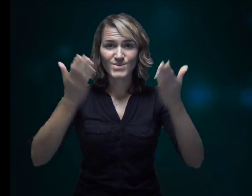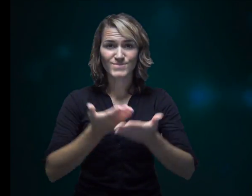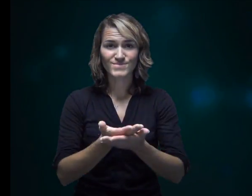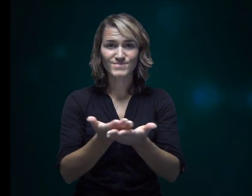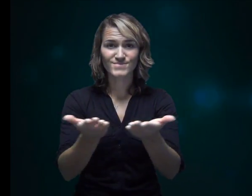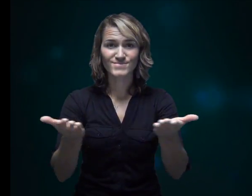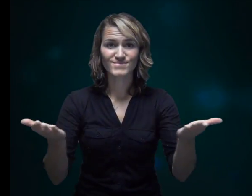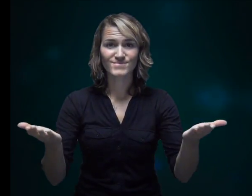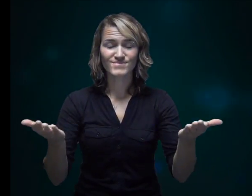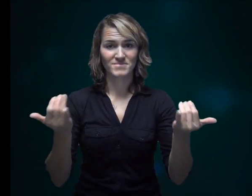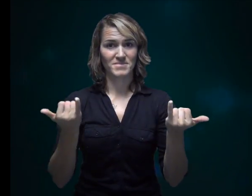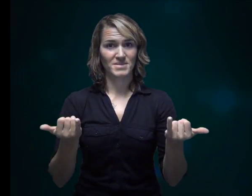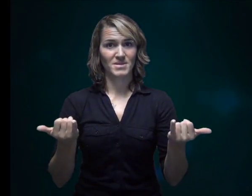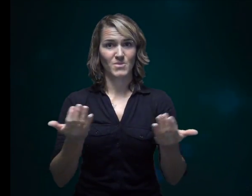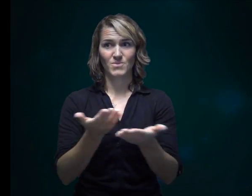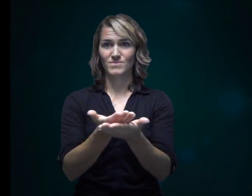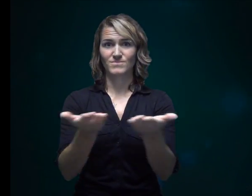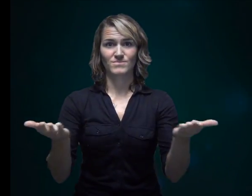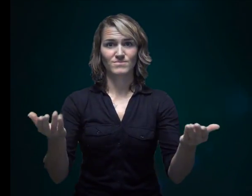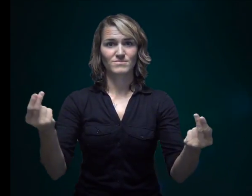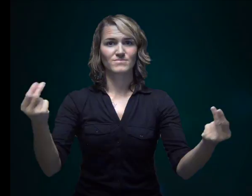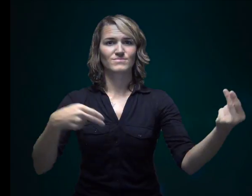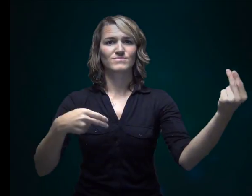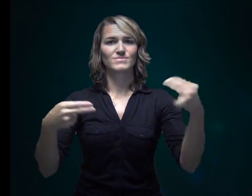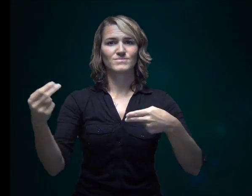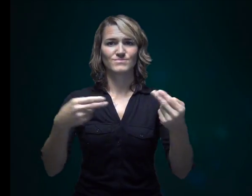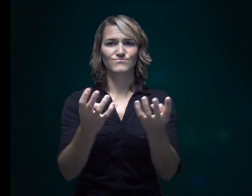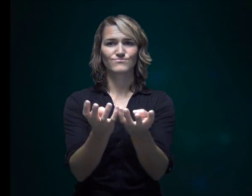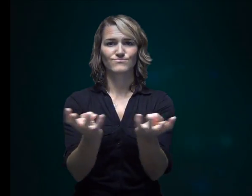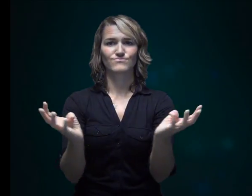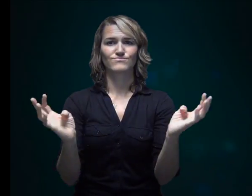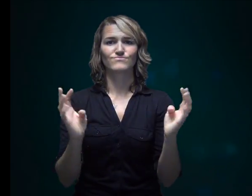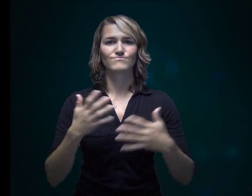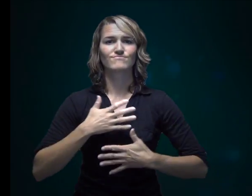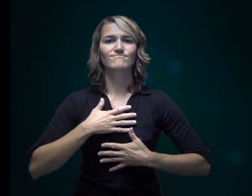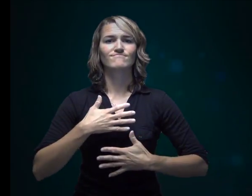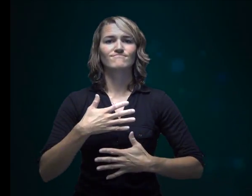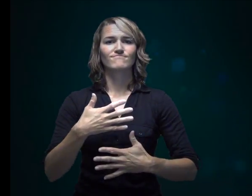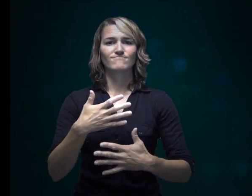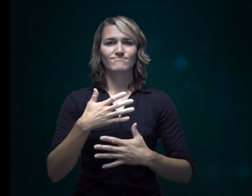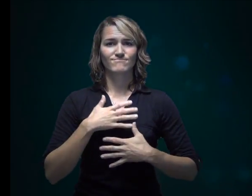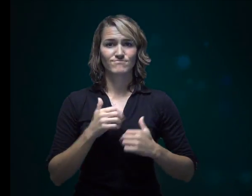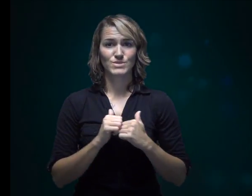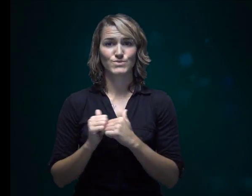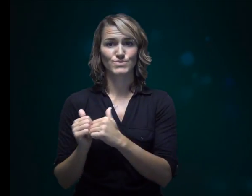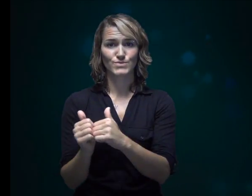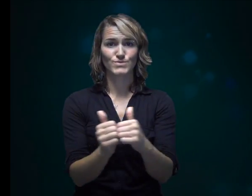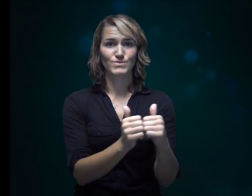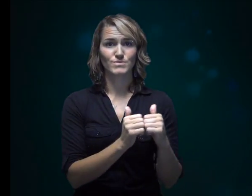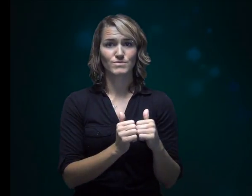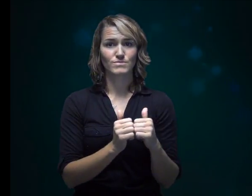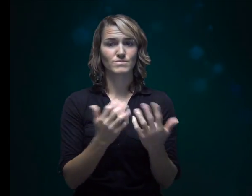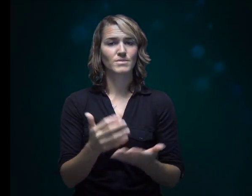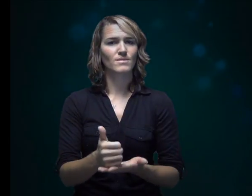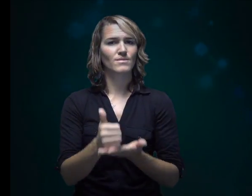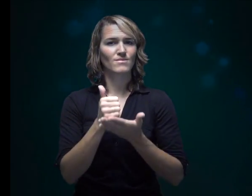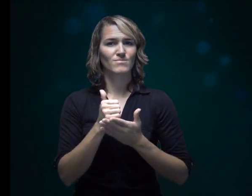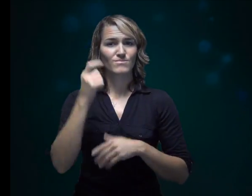Hello everyone. We're here today to participate in a group breathing exercise. This exercise will help us to connect both